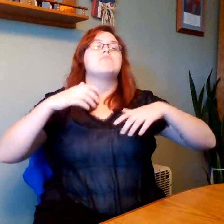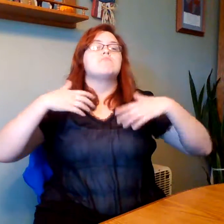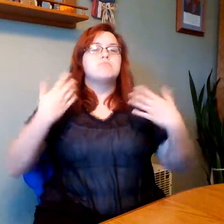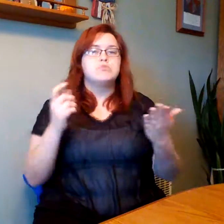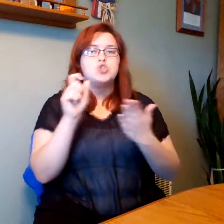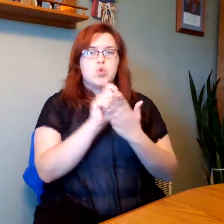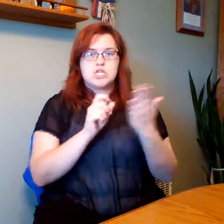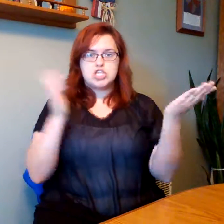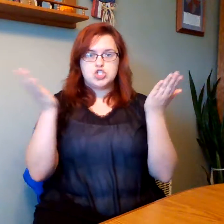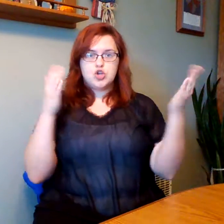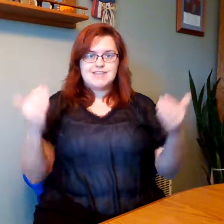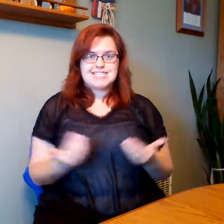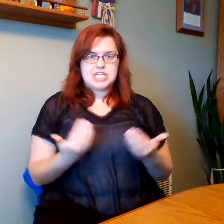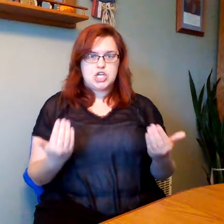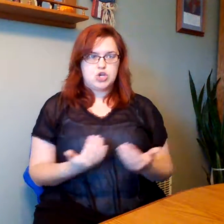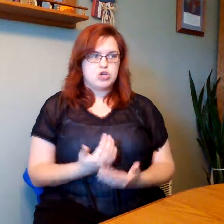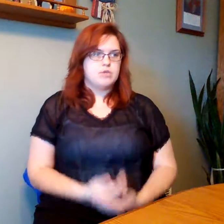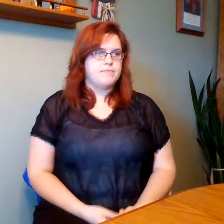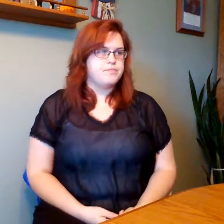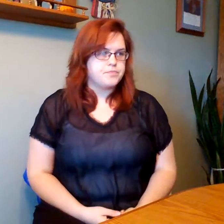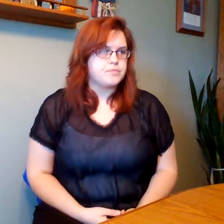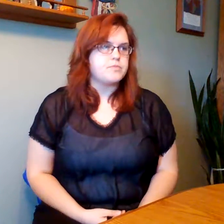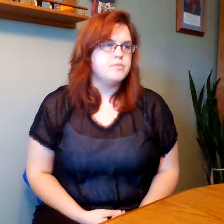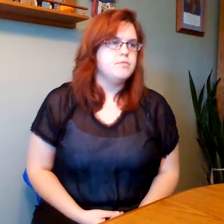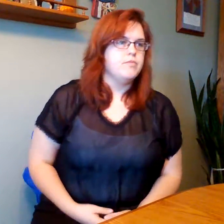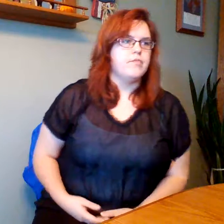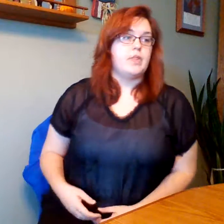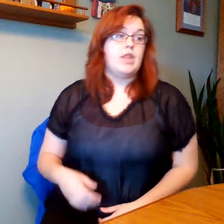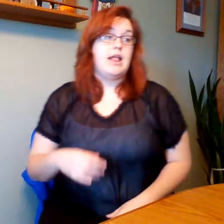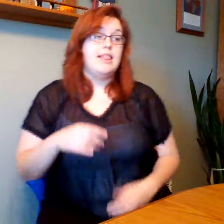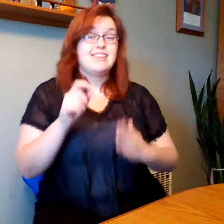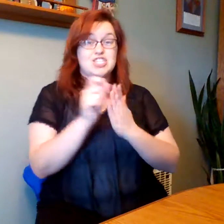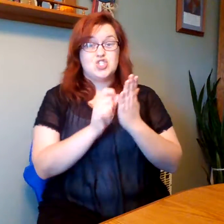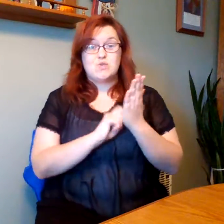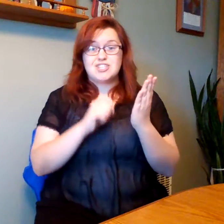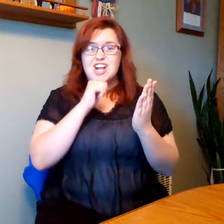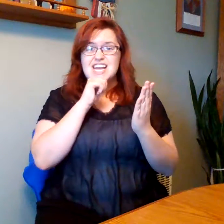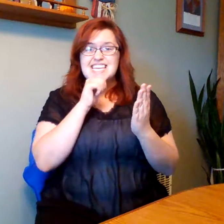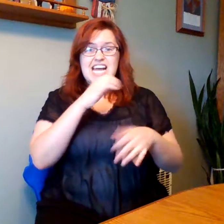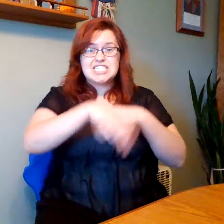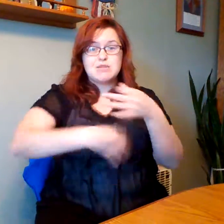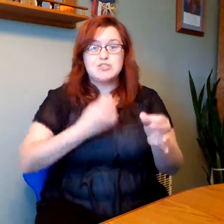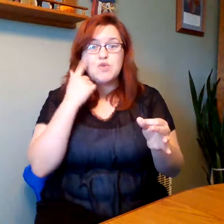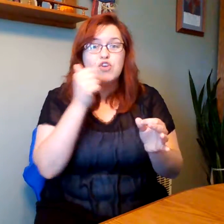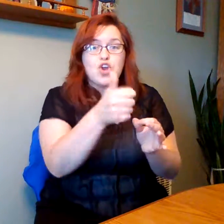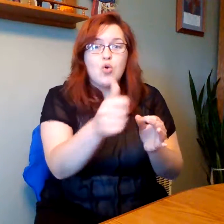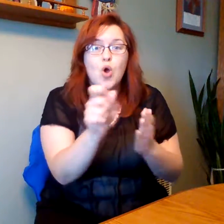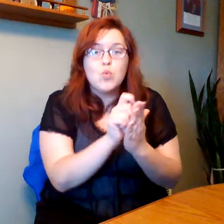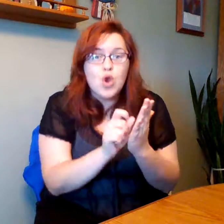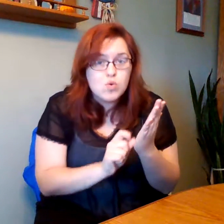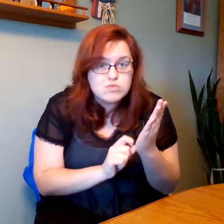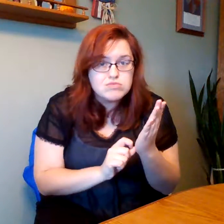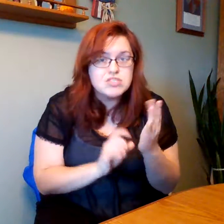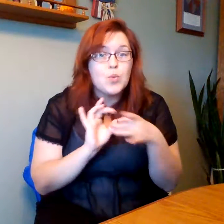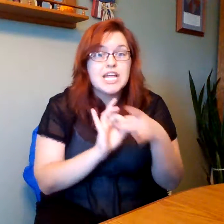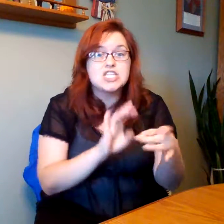campus, has a Black Lightning note taker. These notes are not a substitute for your own notes. Educationally speaking, in terms of how people